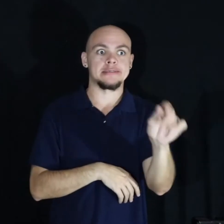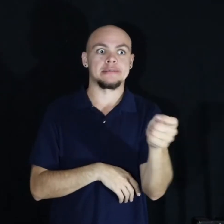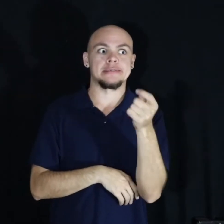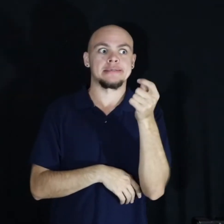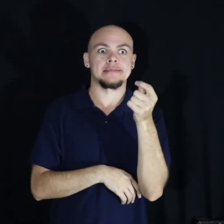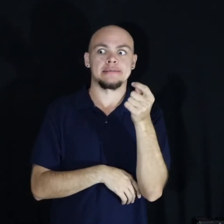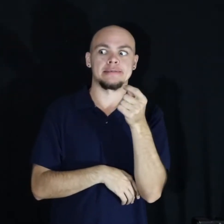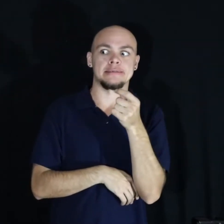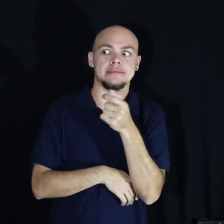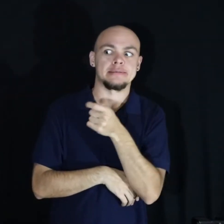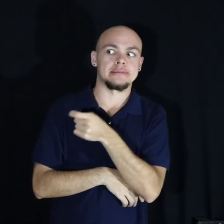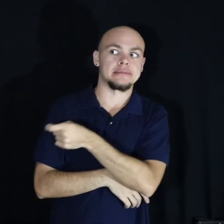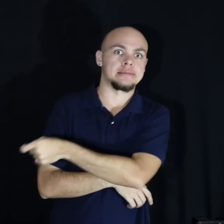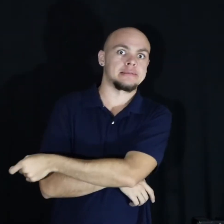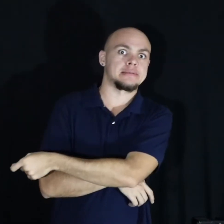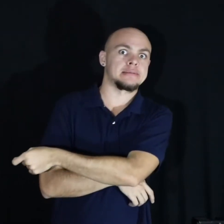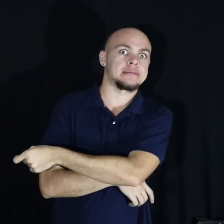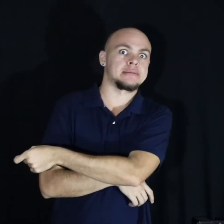lollipop out like this.